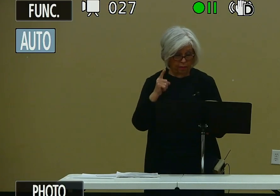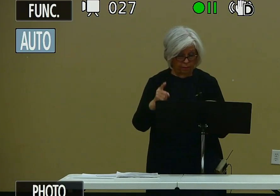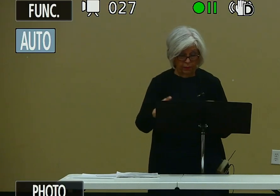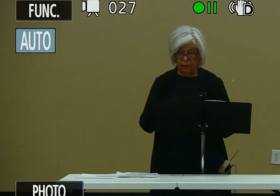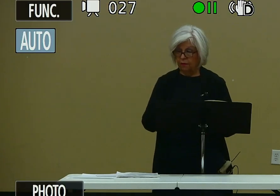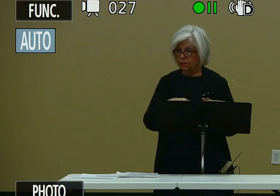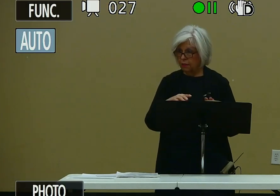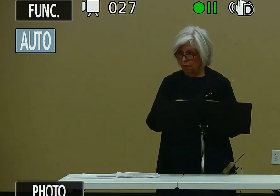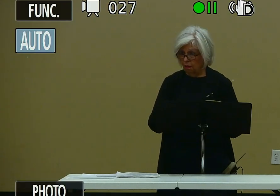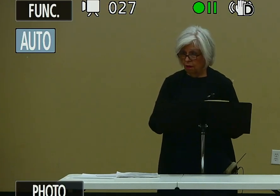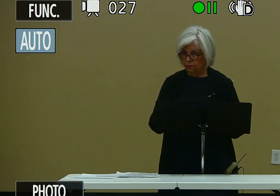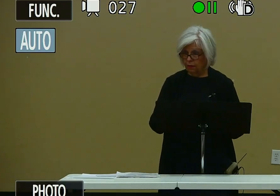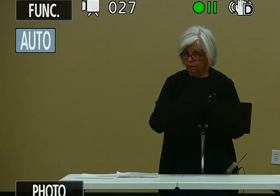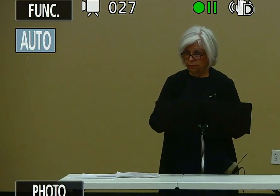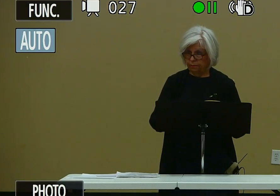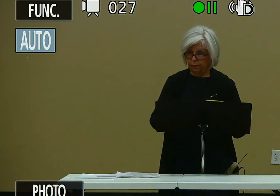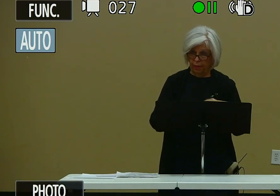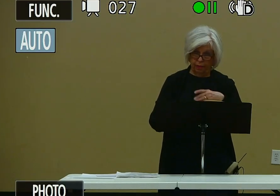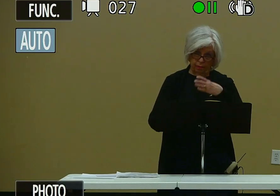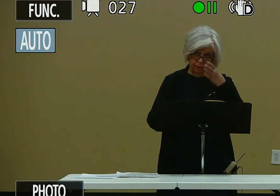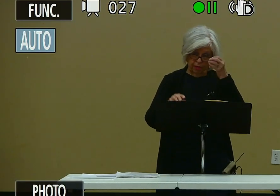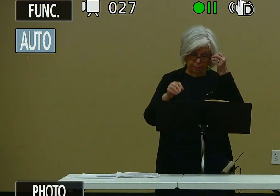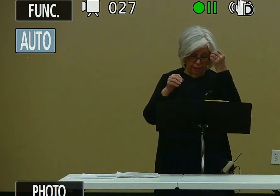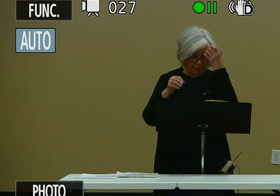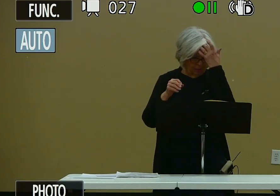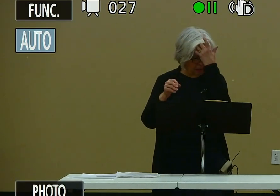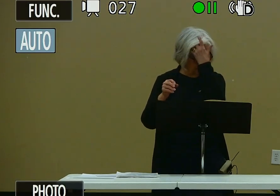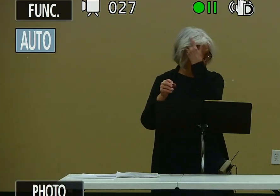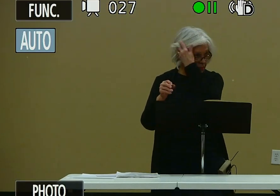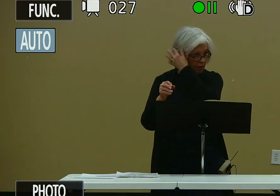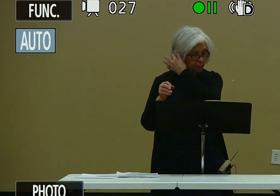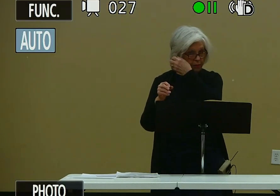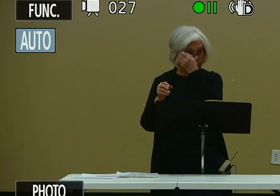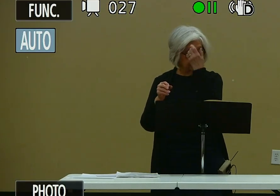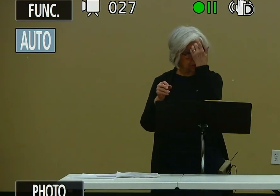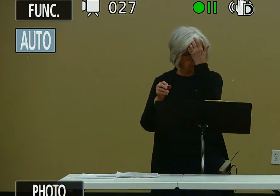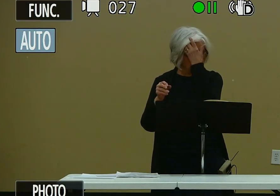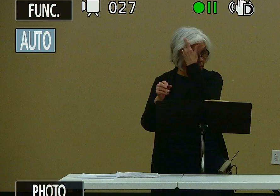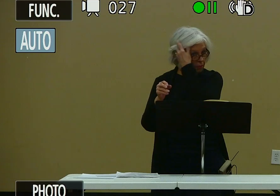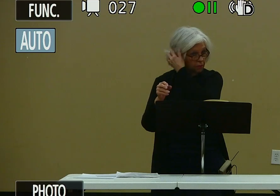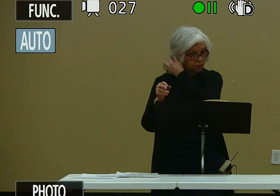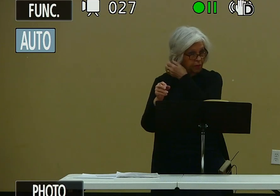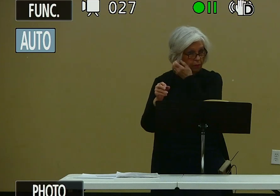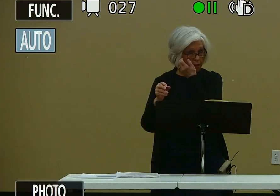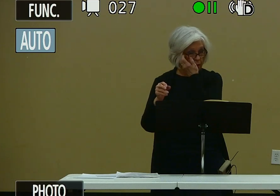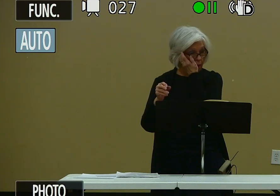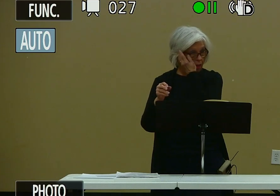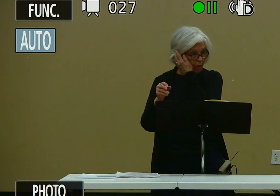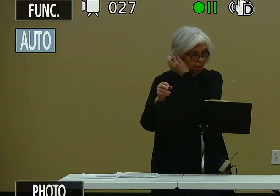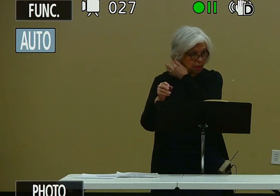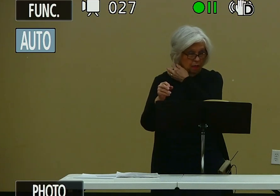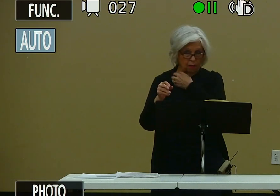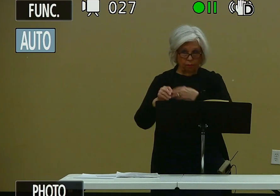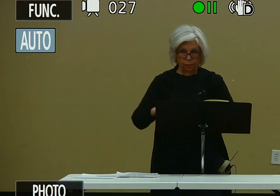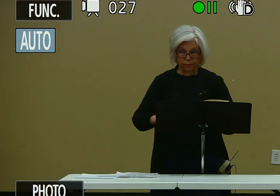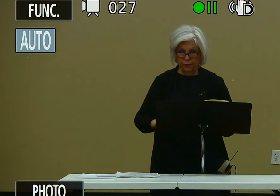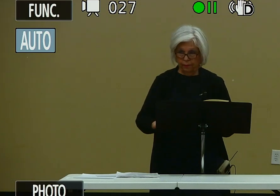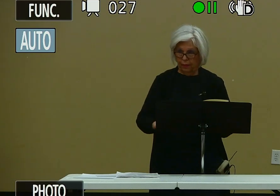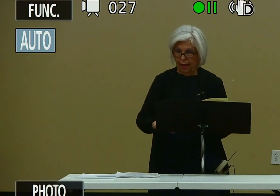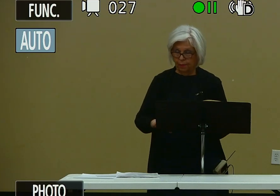And I've seen that often. We had a young man come in here not terribly long ago with his family, and I